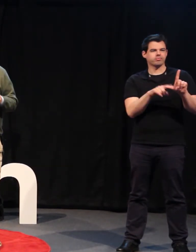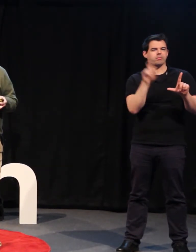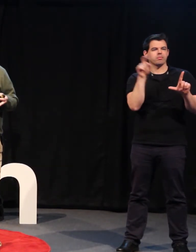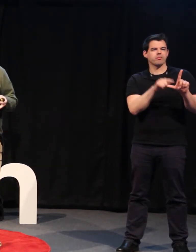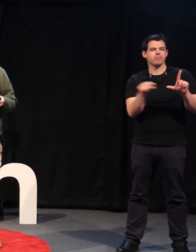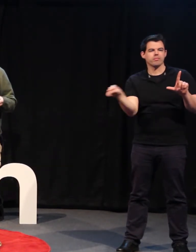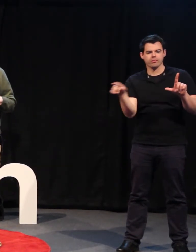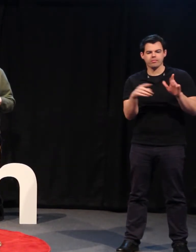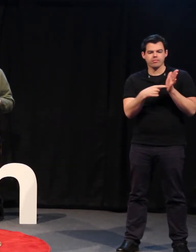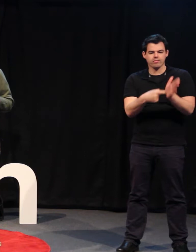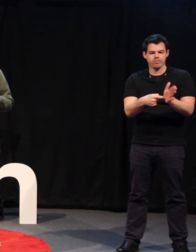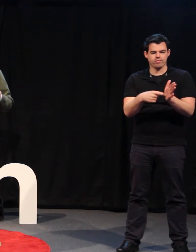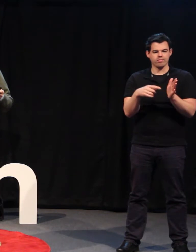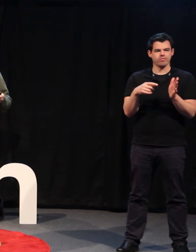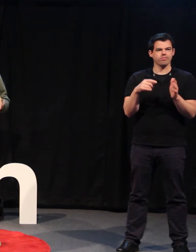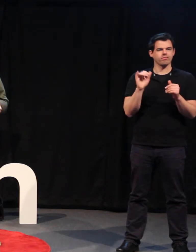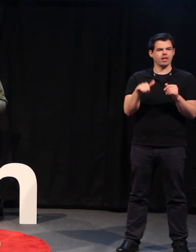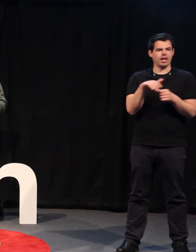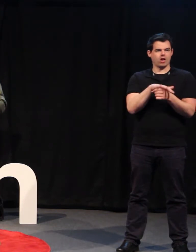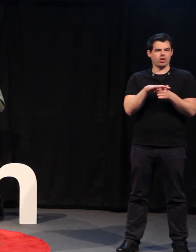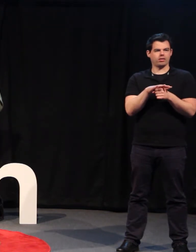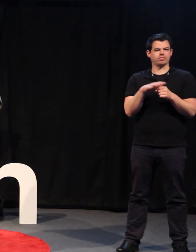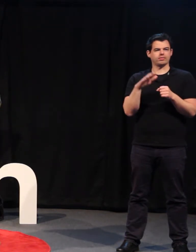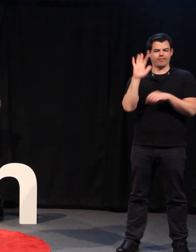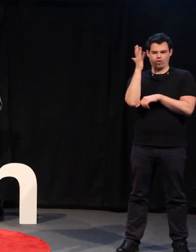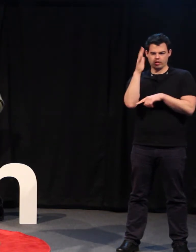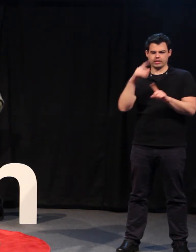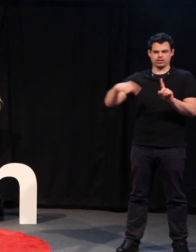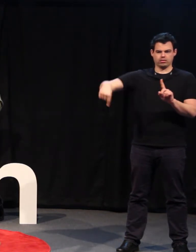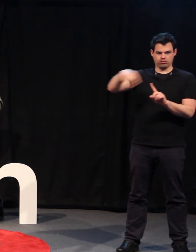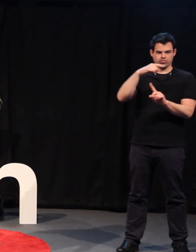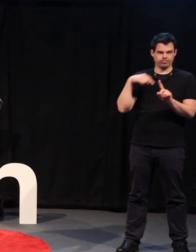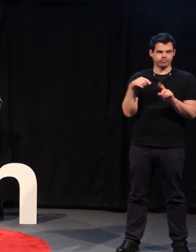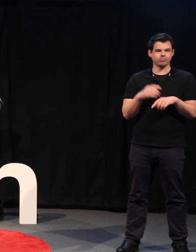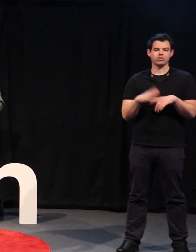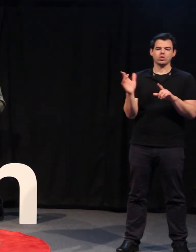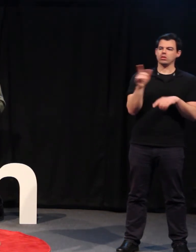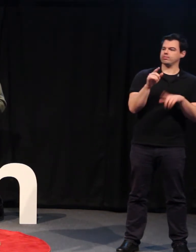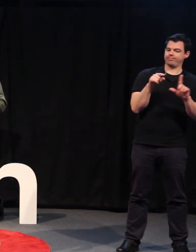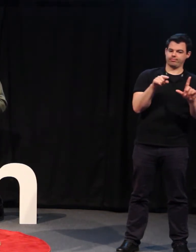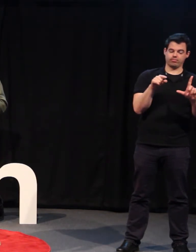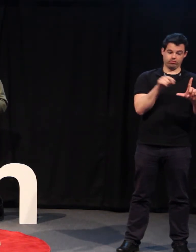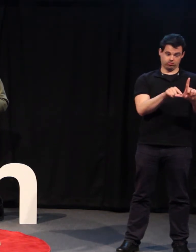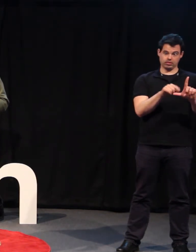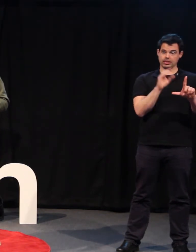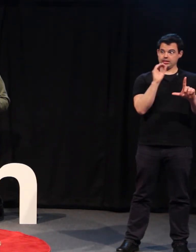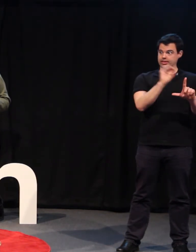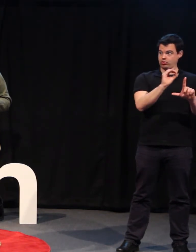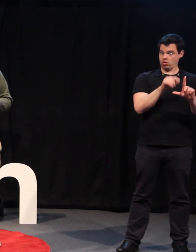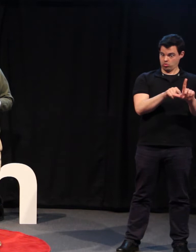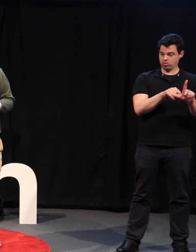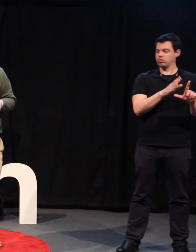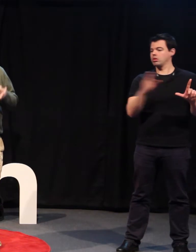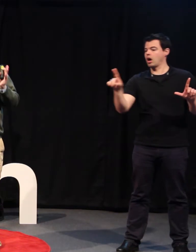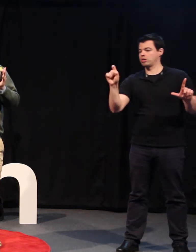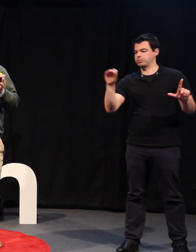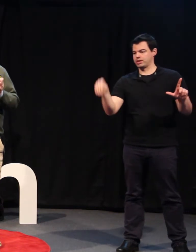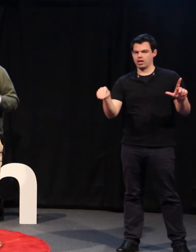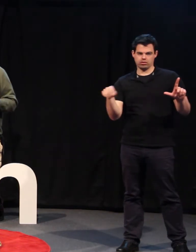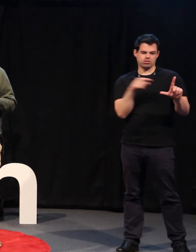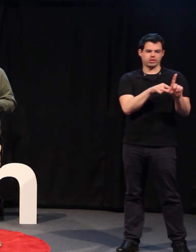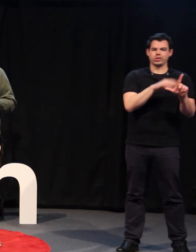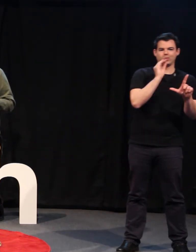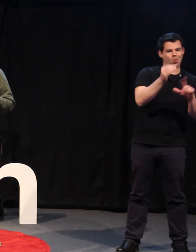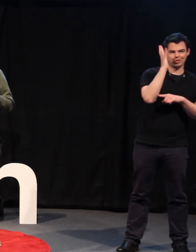that it is forested. The left-hand side of the fraction is zero, and the right-hand side is 100%. And on the